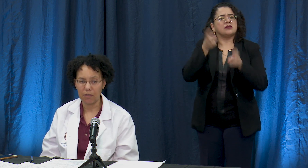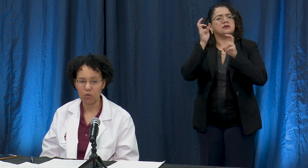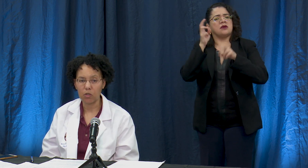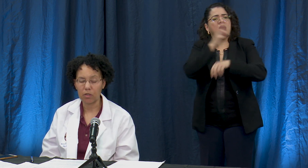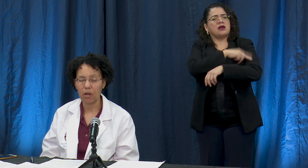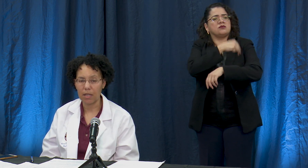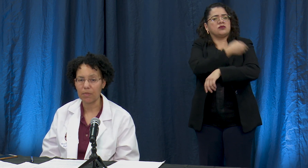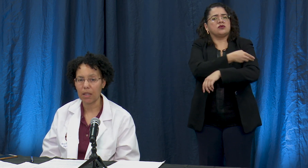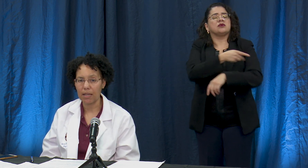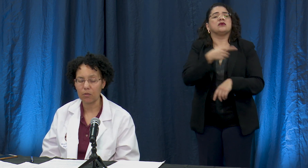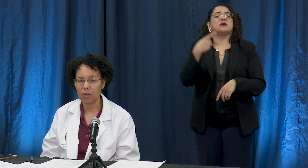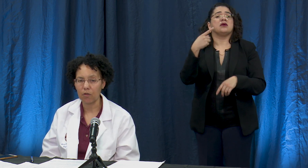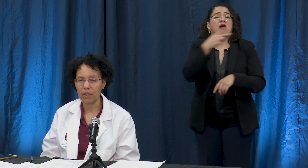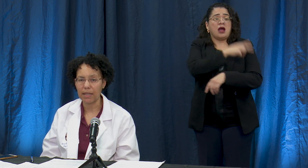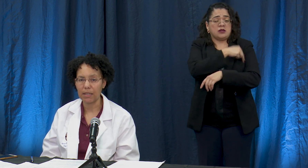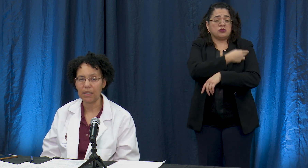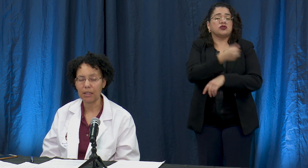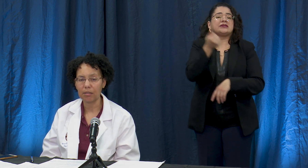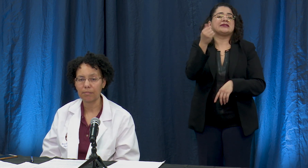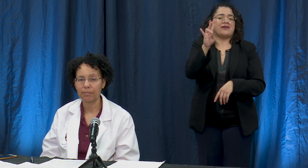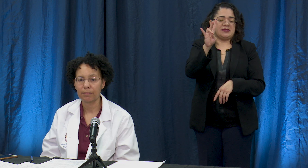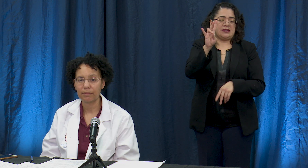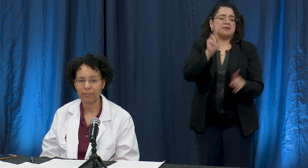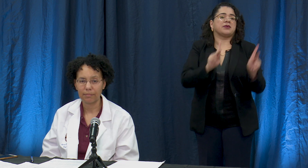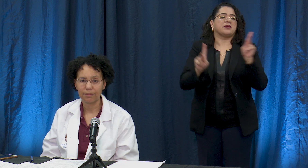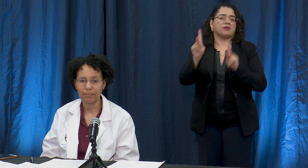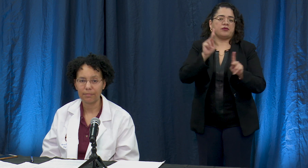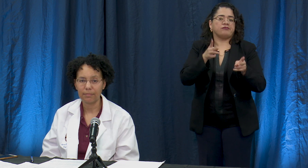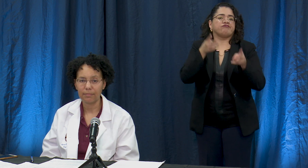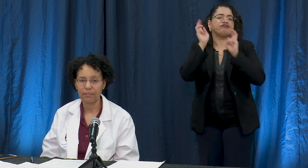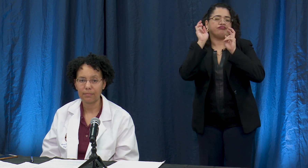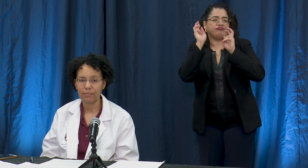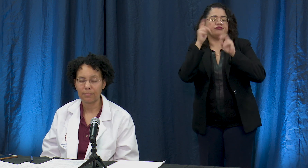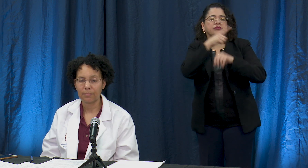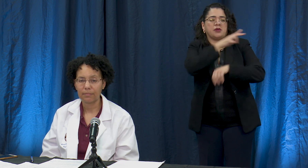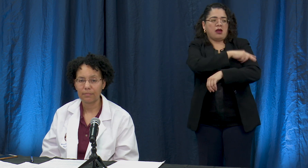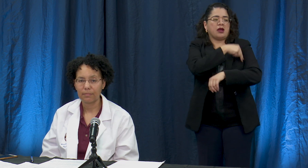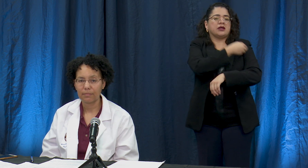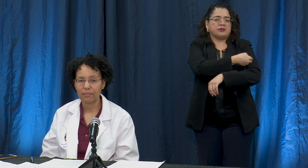17 individuals are hospitalized with COVID-19.